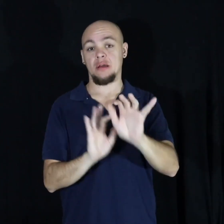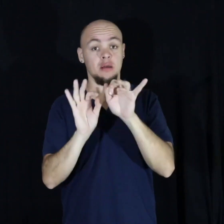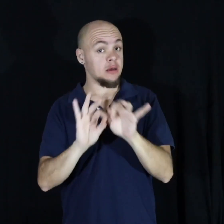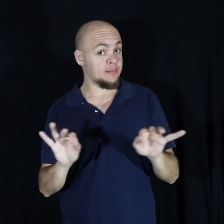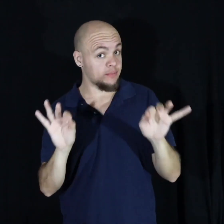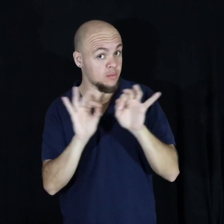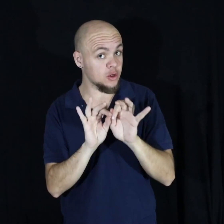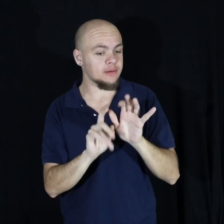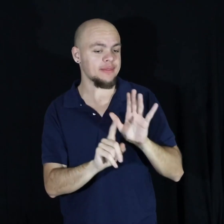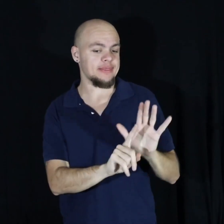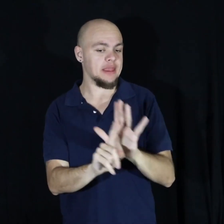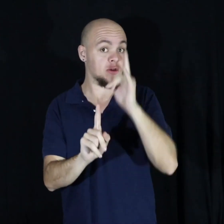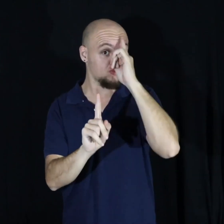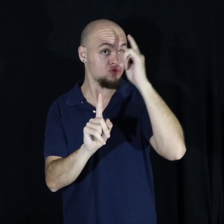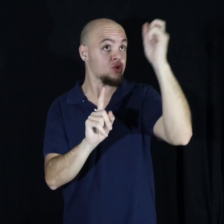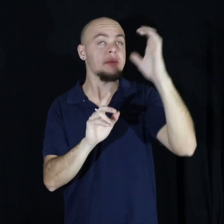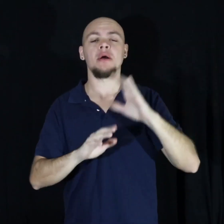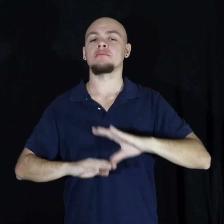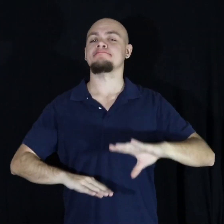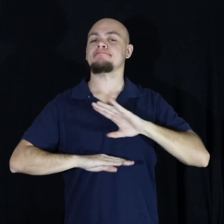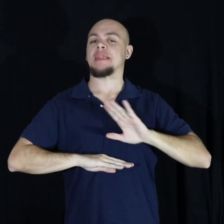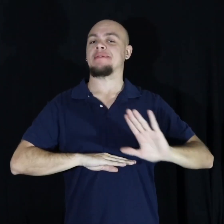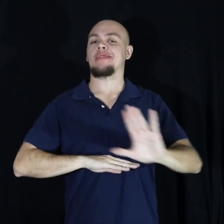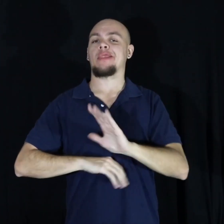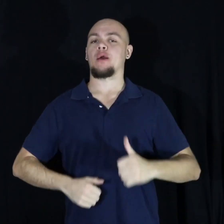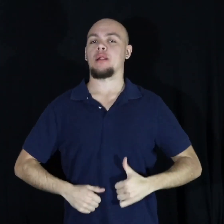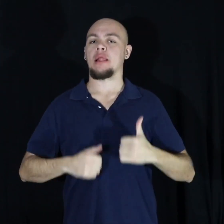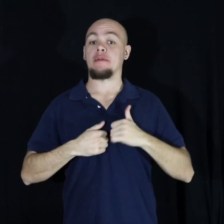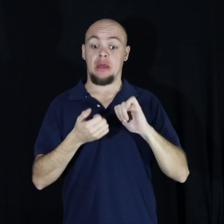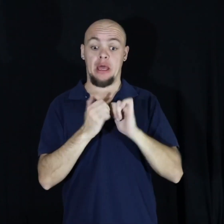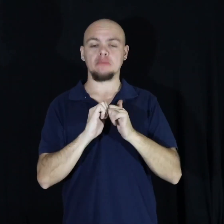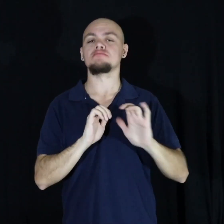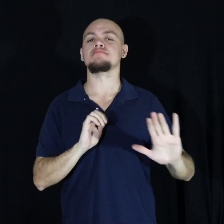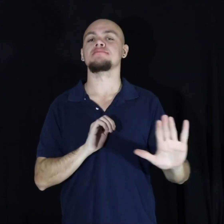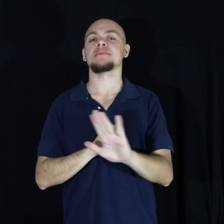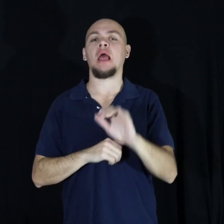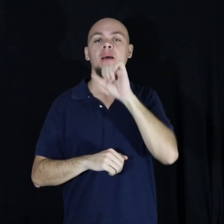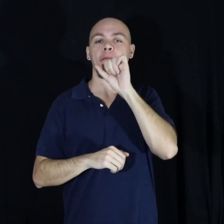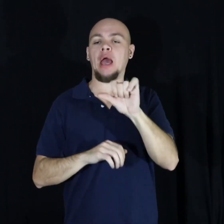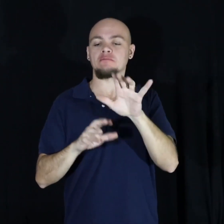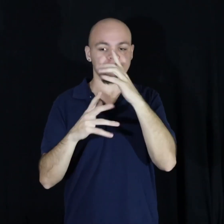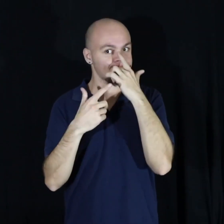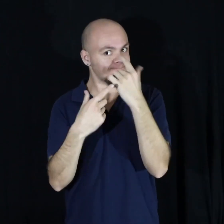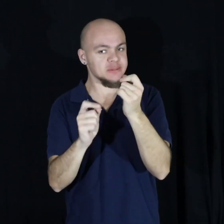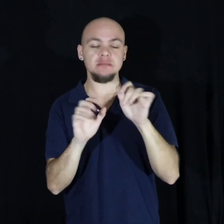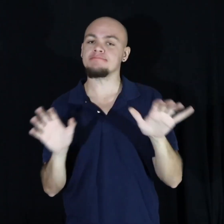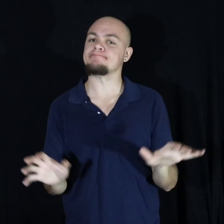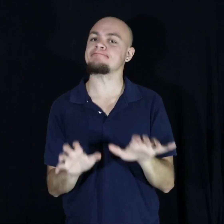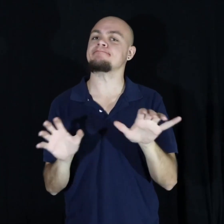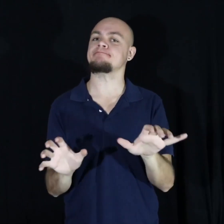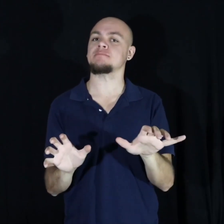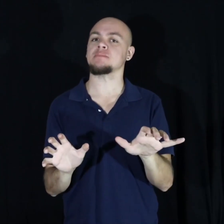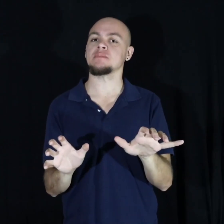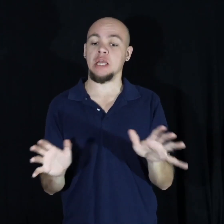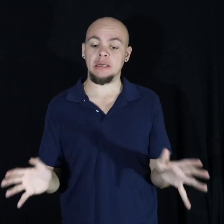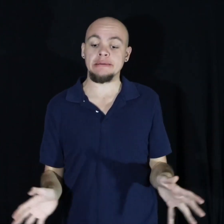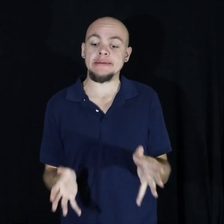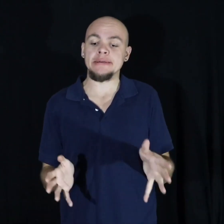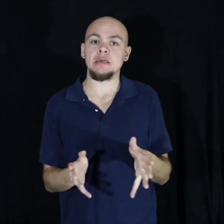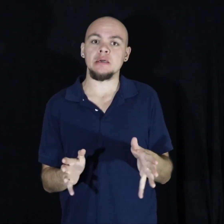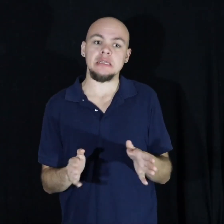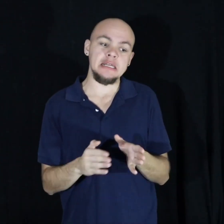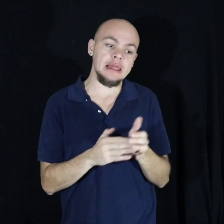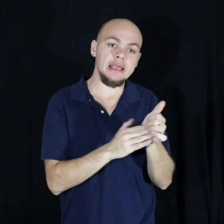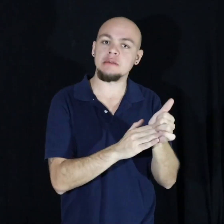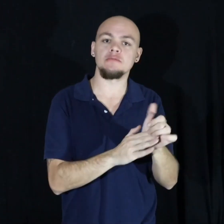their dreams and have a fulfilling life doing what they love. Let's stop discouraging kids from pursuing their interests and allow them to explore their